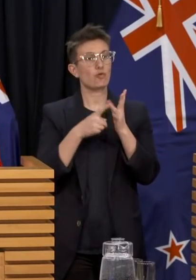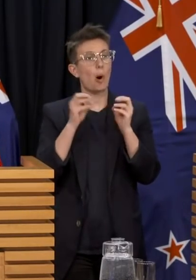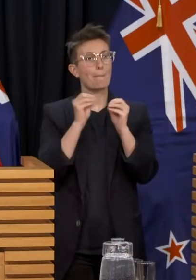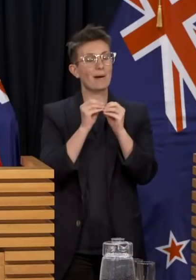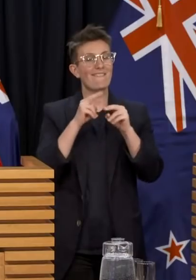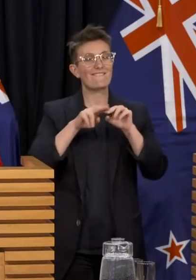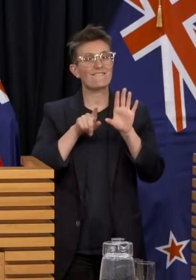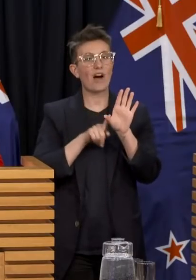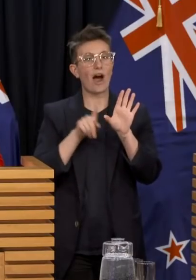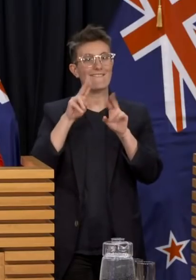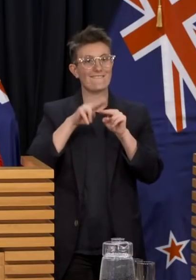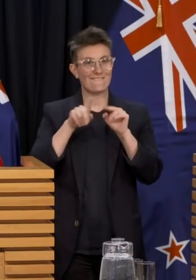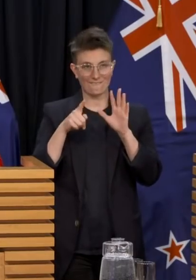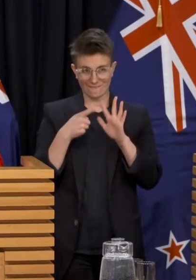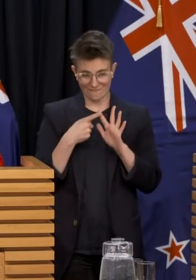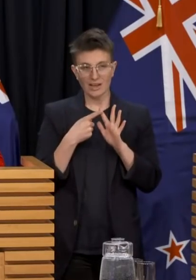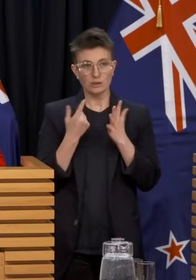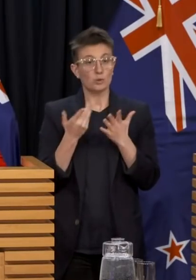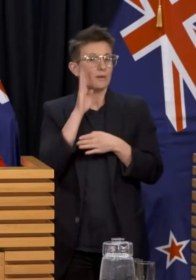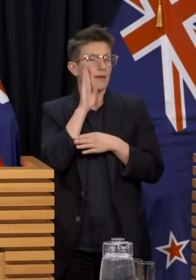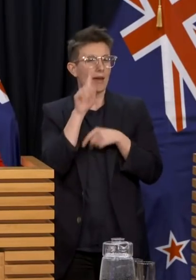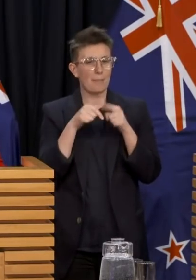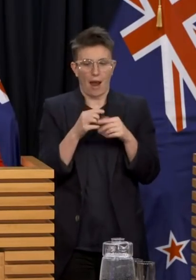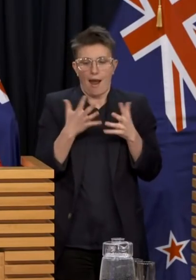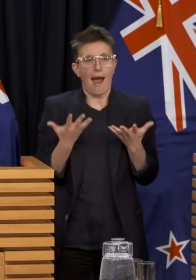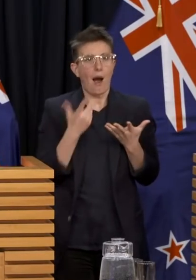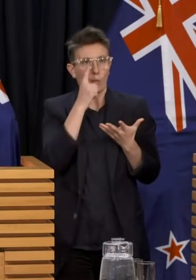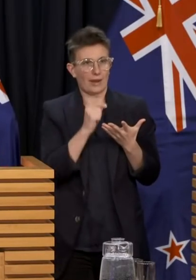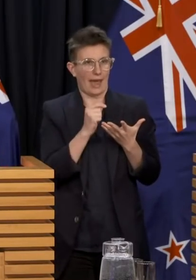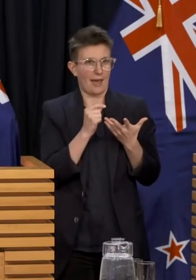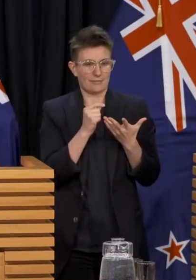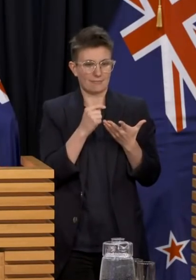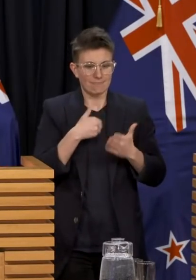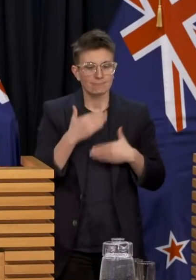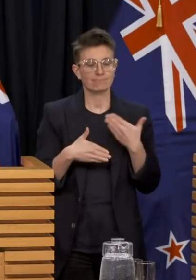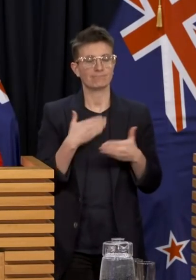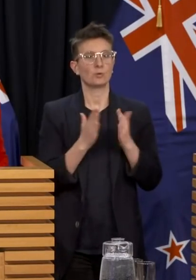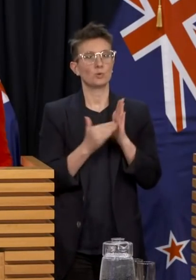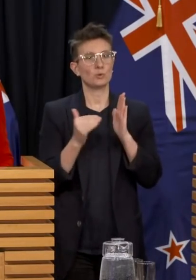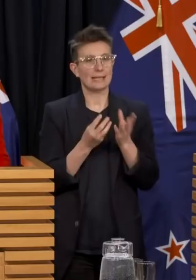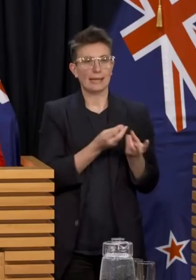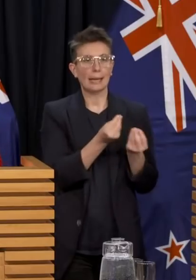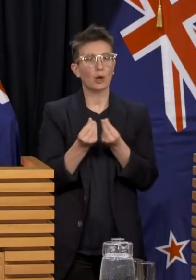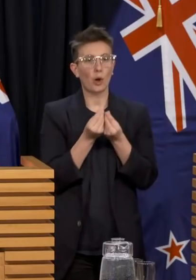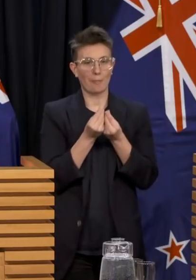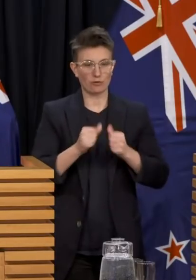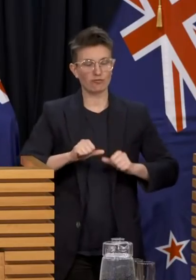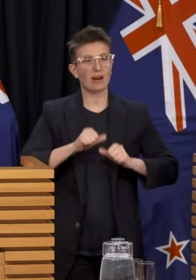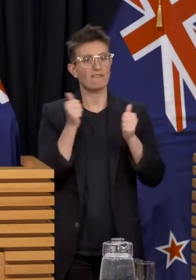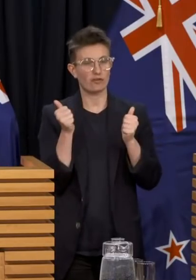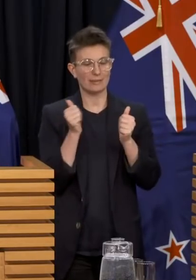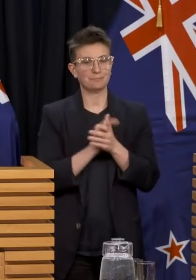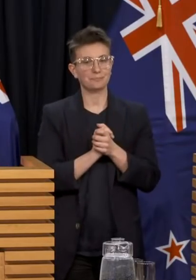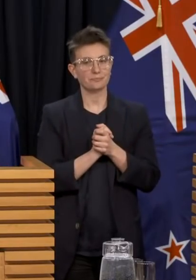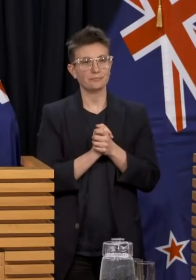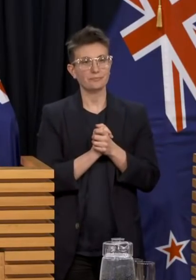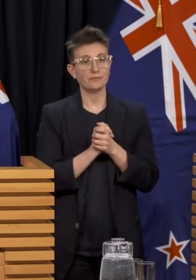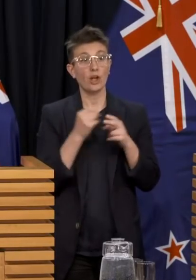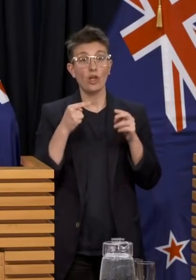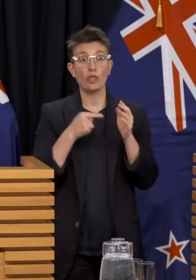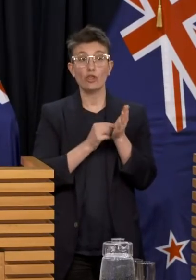we may be able to progress New Zealand's economic recovery. On Thursday afternoon, I'll give my adjournment